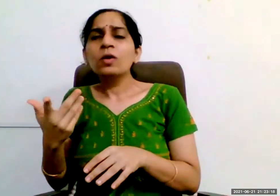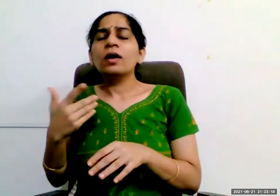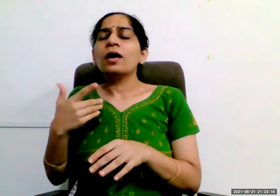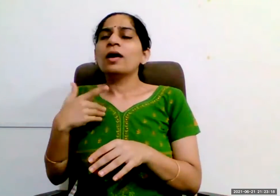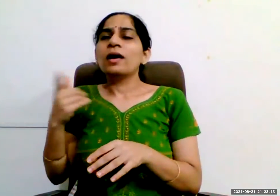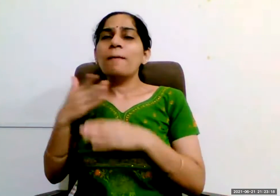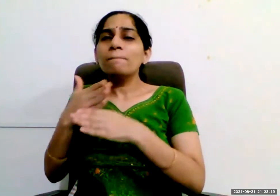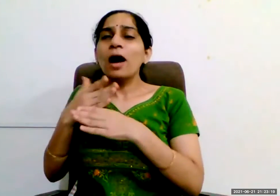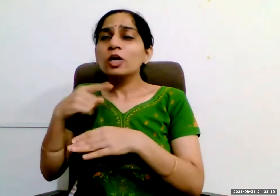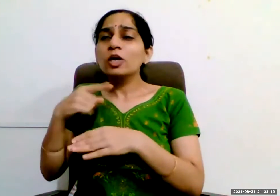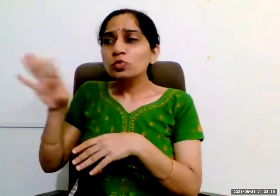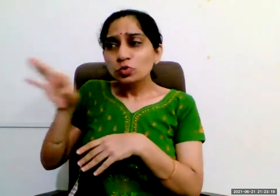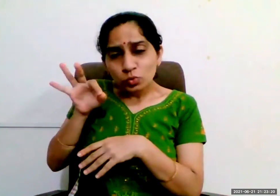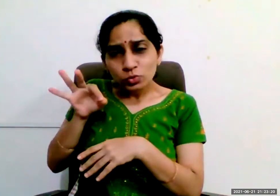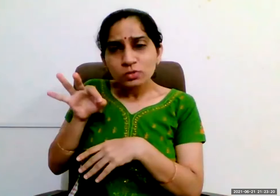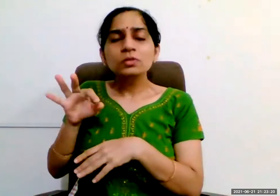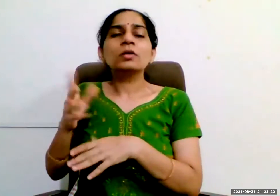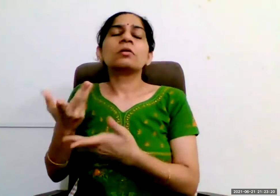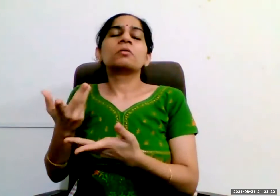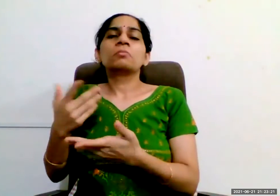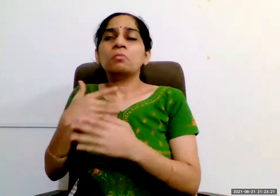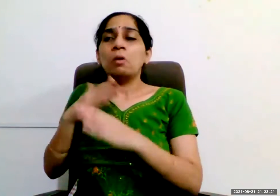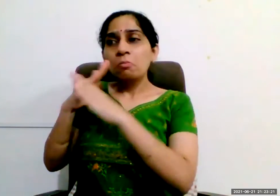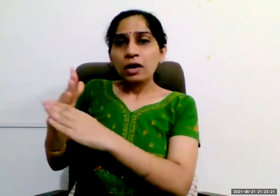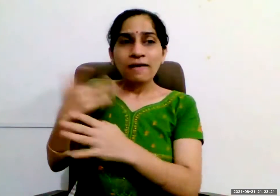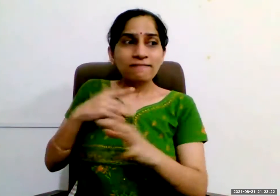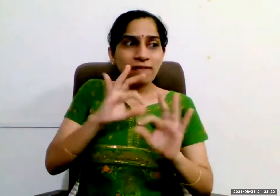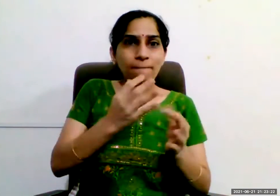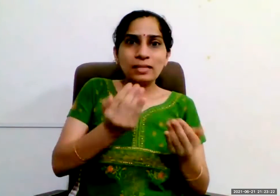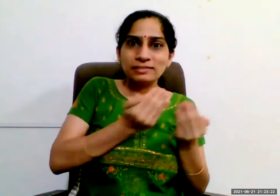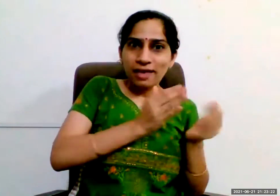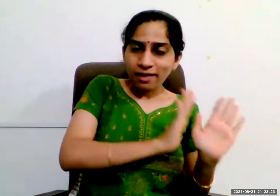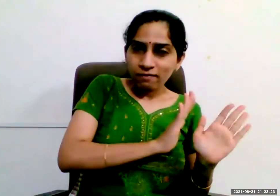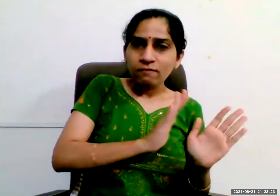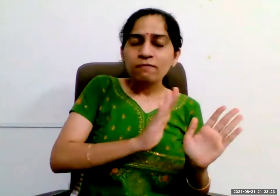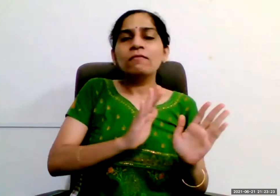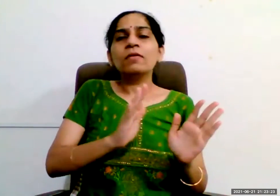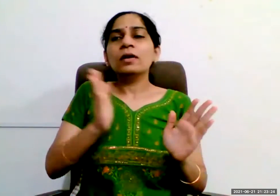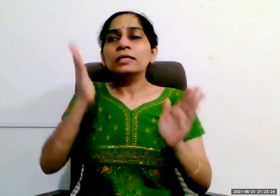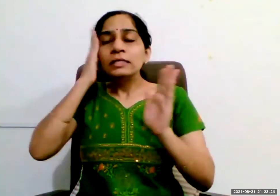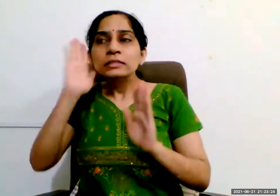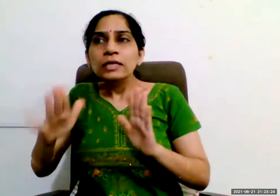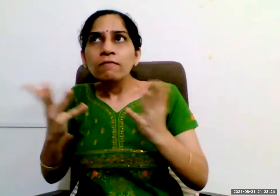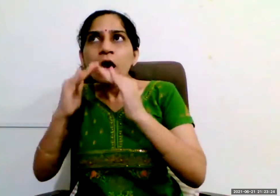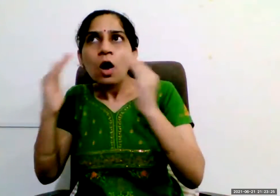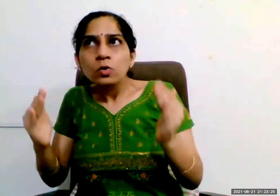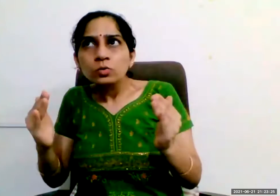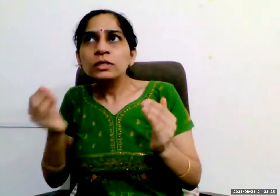to eat, what to eat, where to live. All these things humans also know. So till now everything is